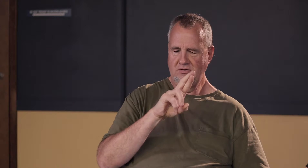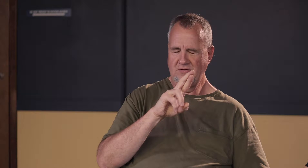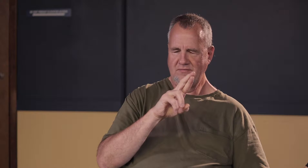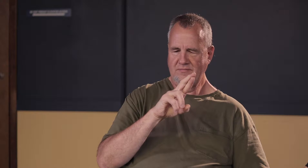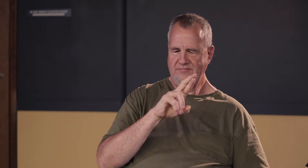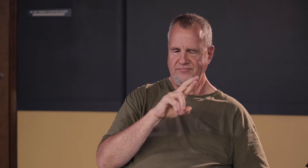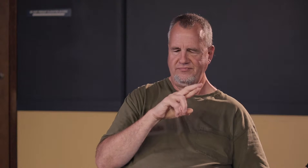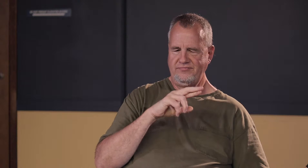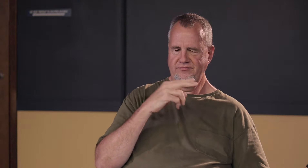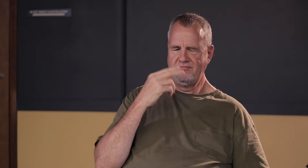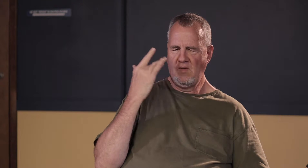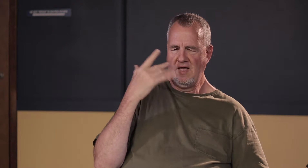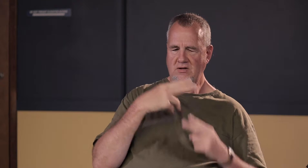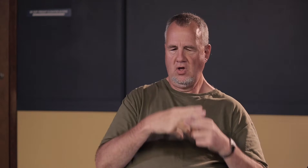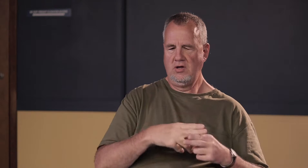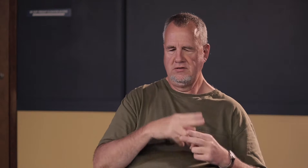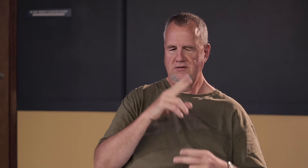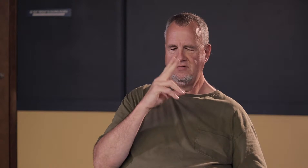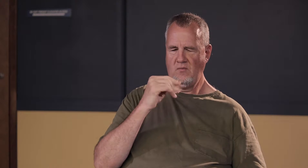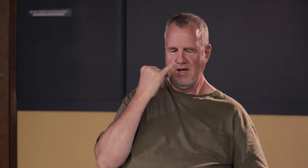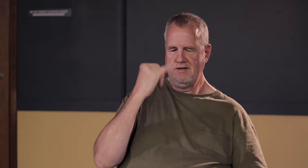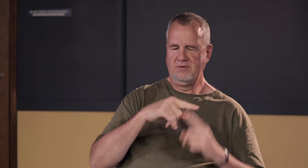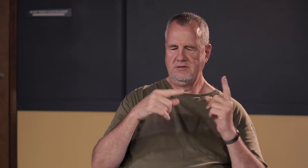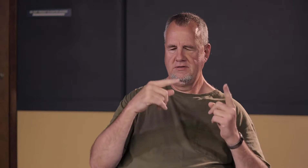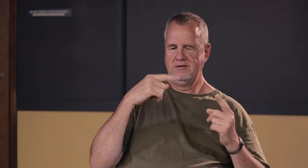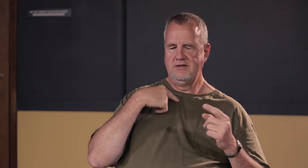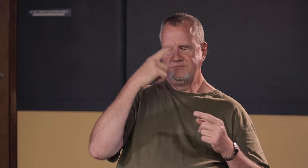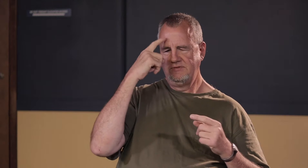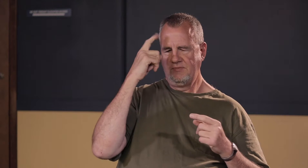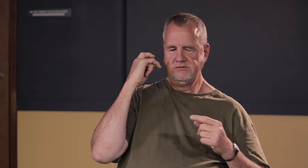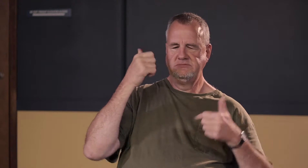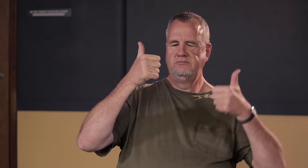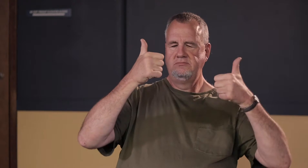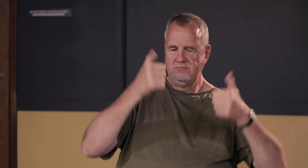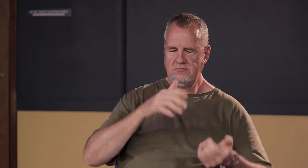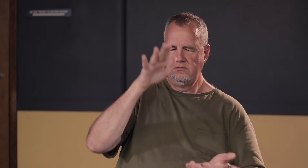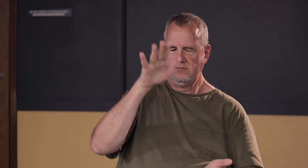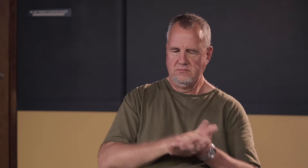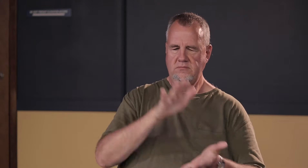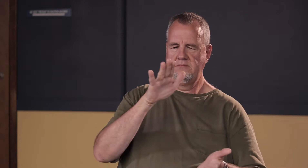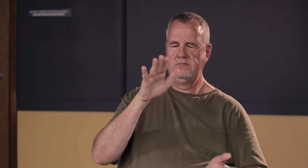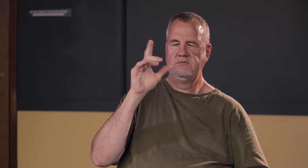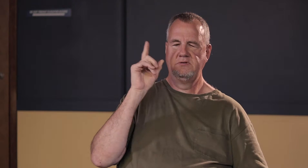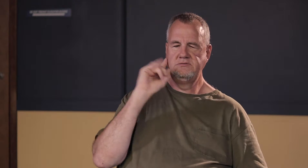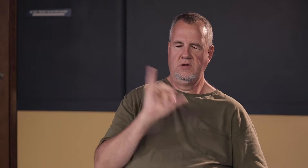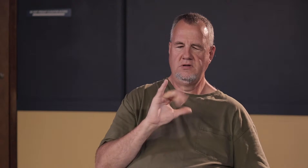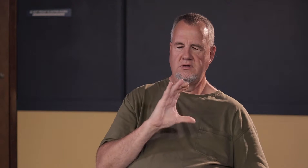machine that I'm using is called a clicker. And the reason why, I honestly don't know why it's called a clicker, but there's 2 buttons